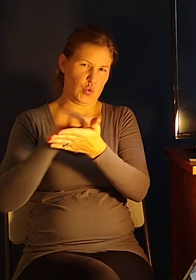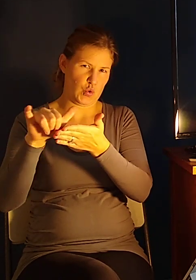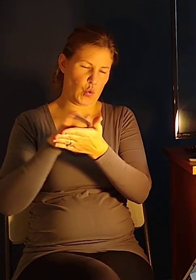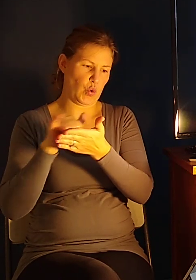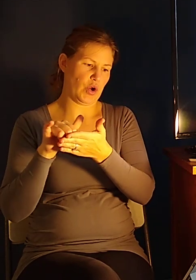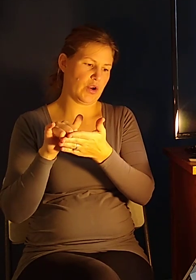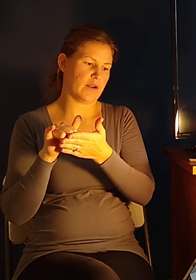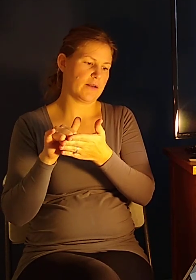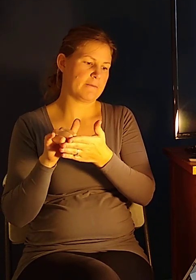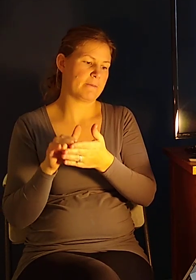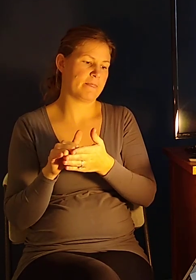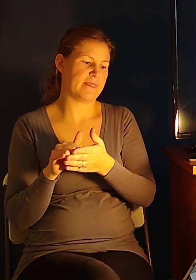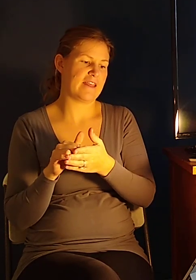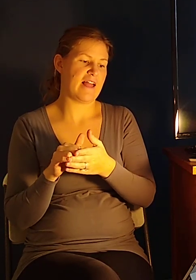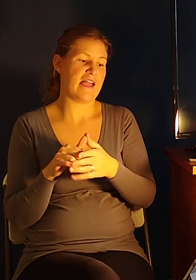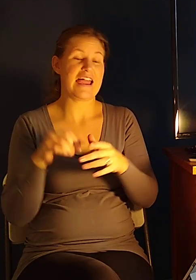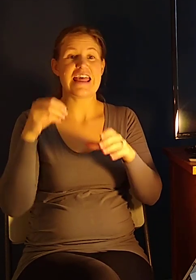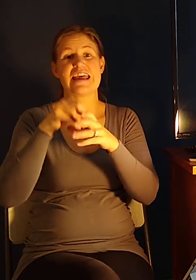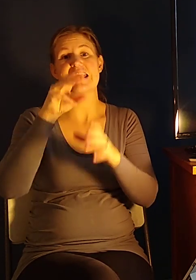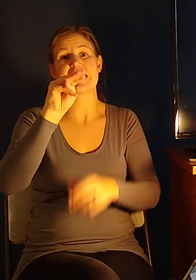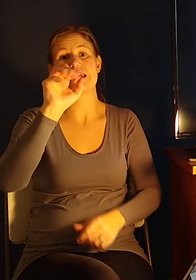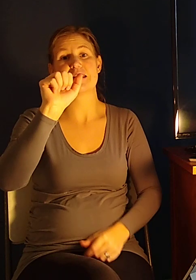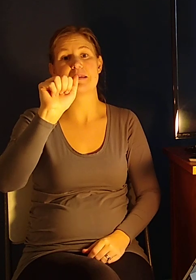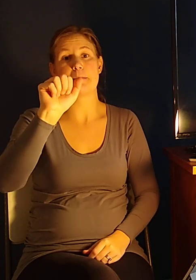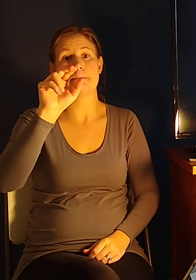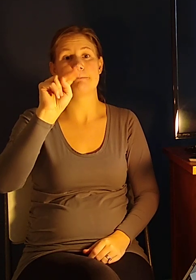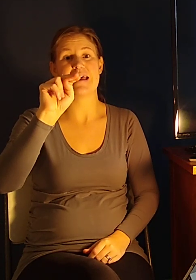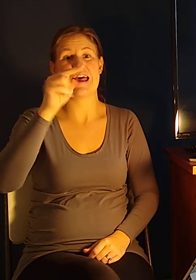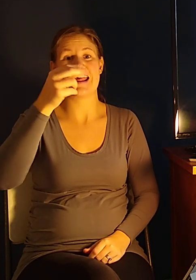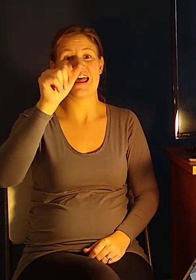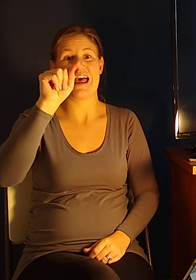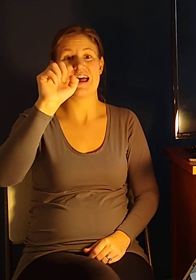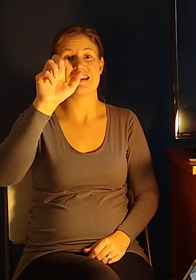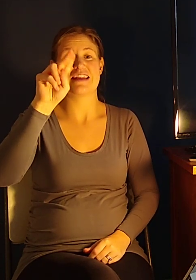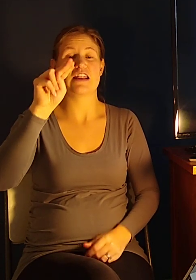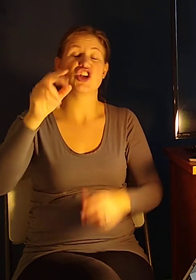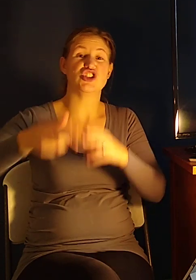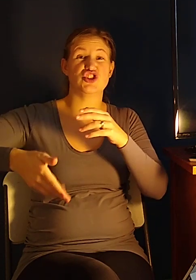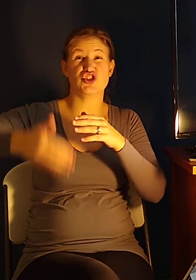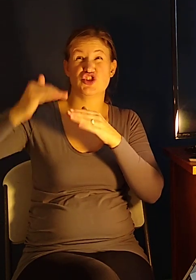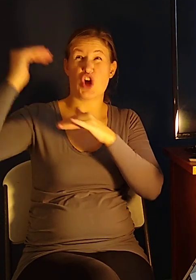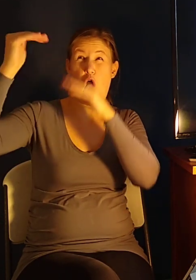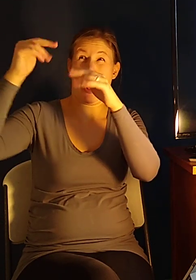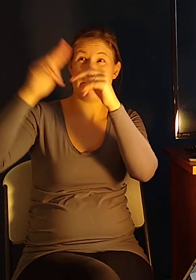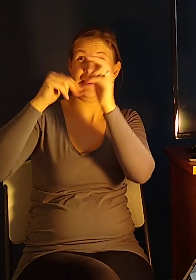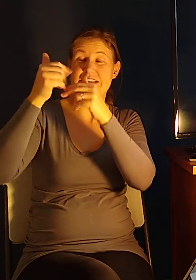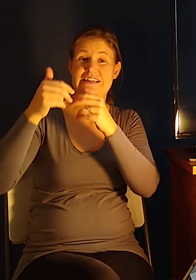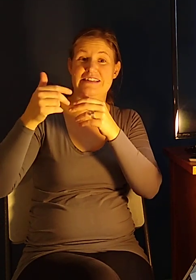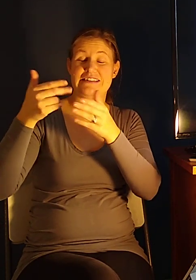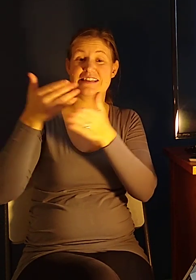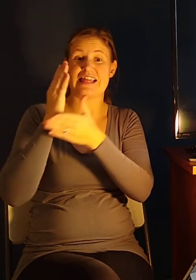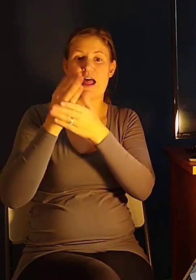heavily populated Manhattan, tall buildings provided a way to supply even more residential and